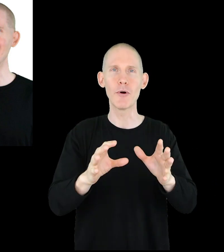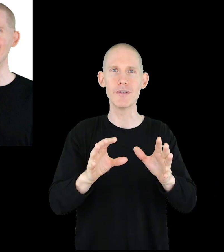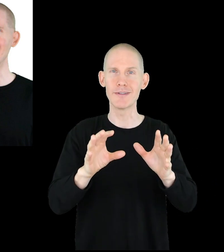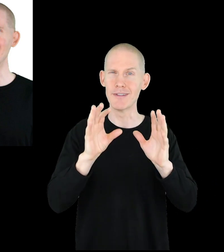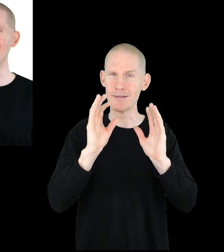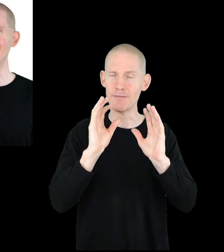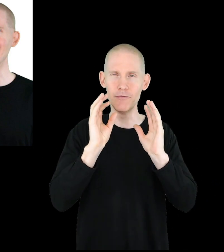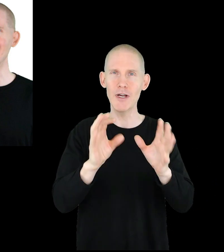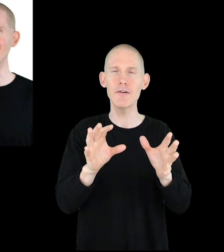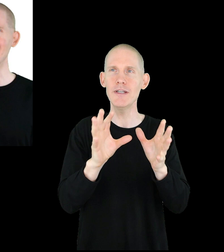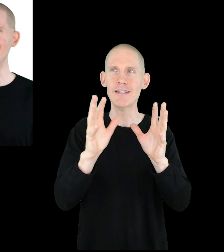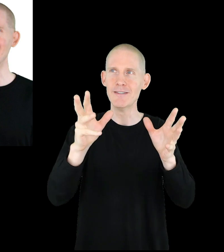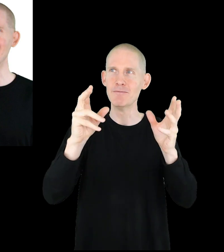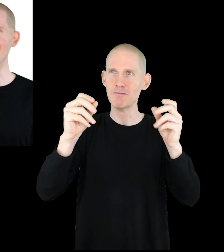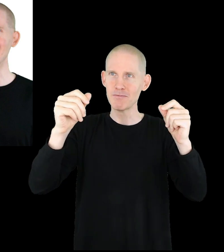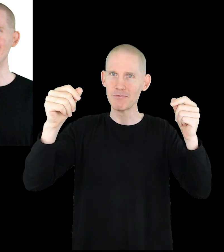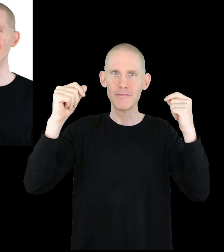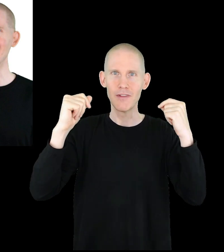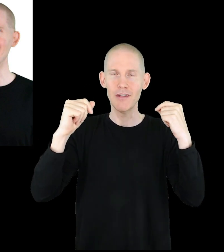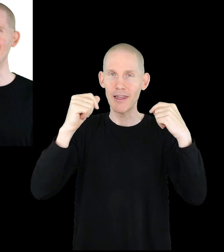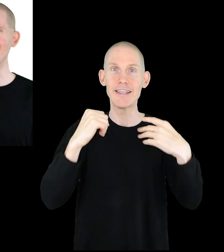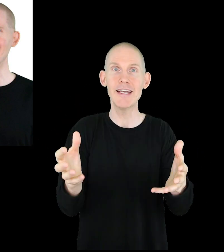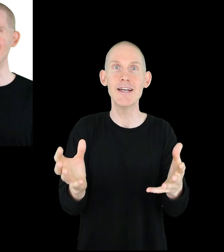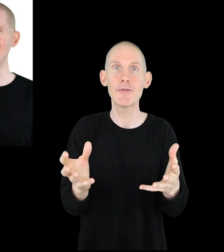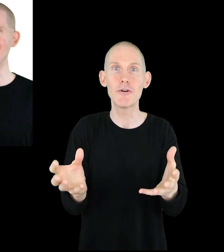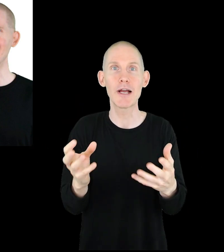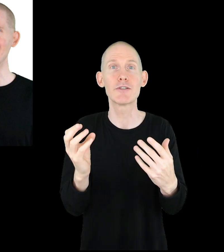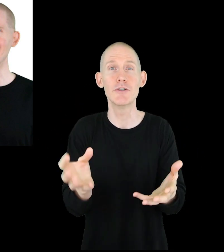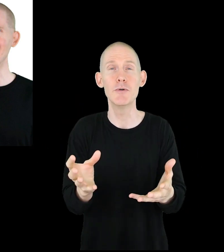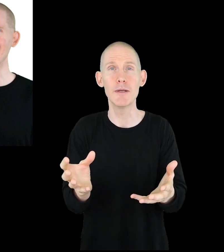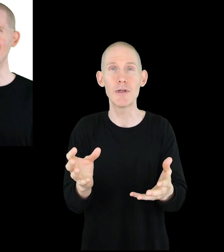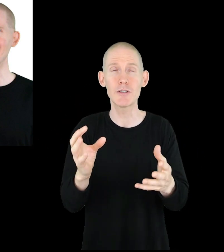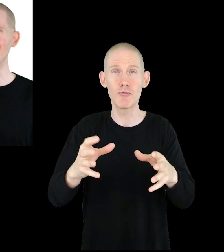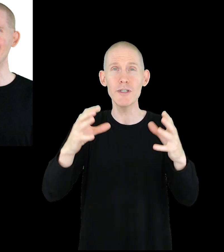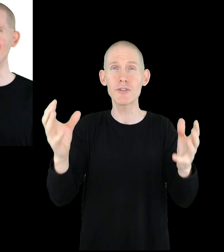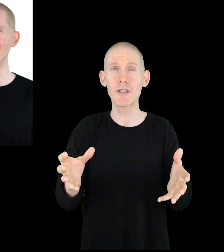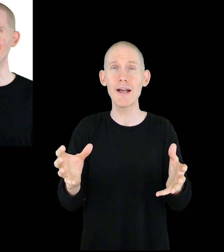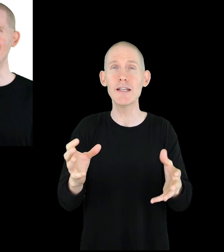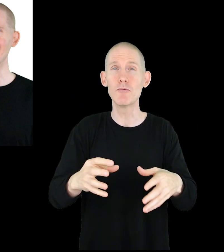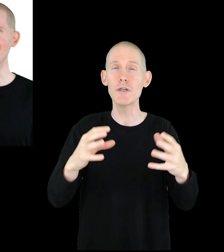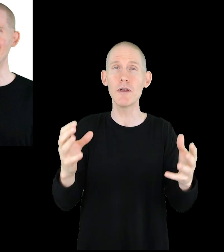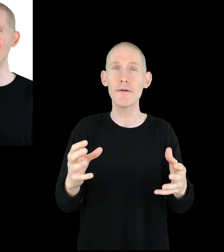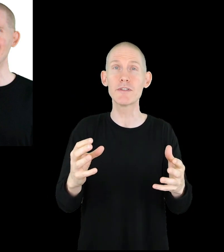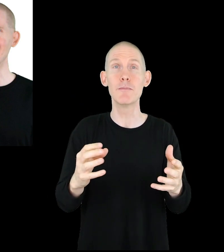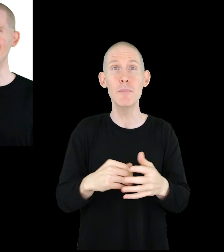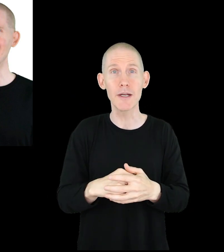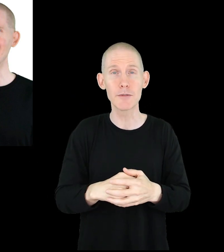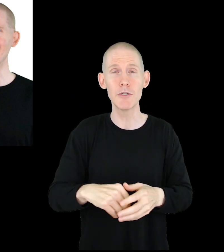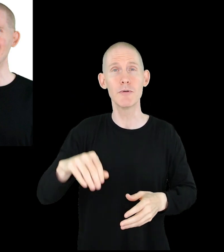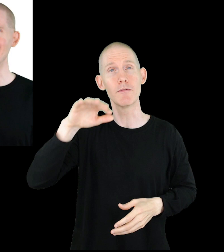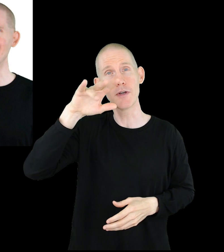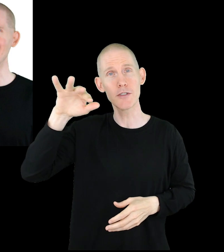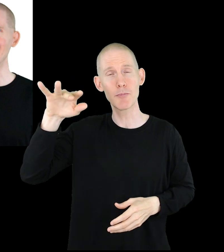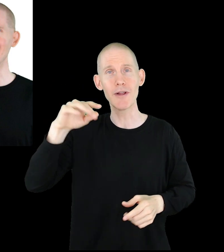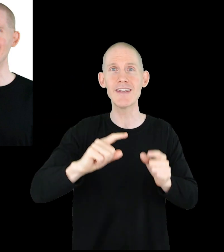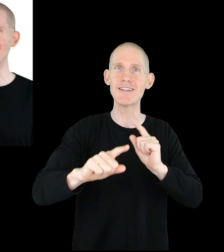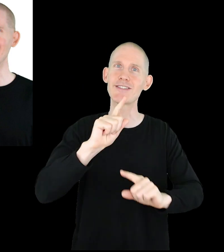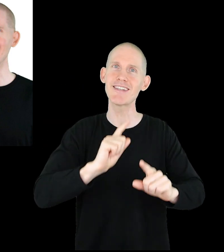important. Very like getting out there and actually doing it, because real signing in real life is a mix between fingerspelling and